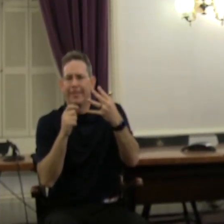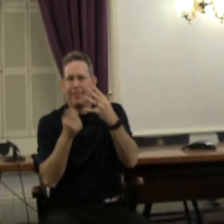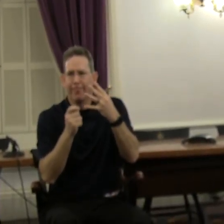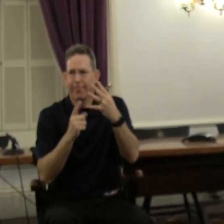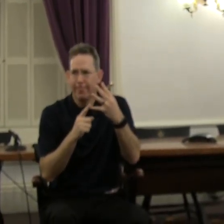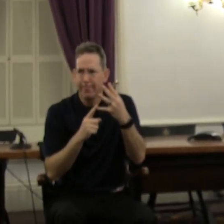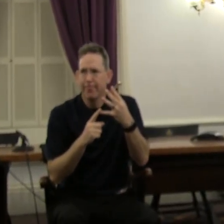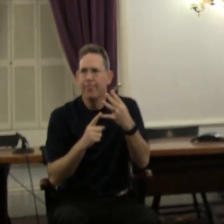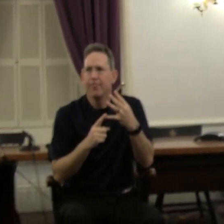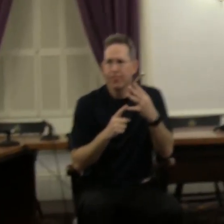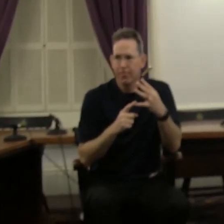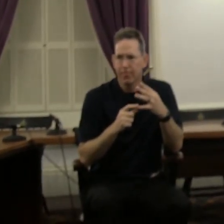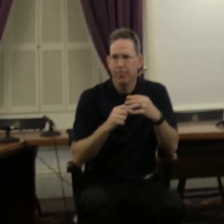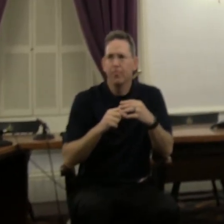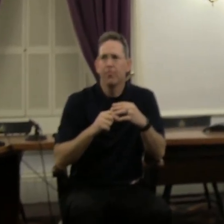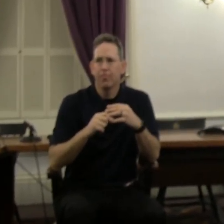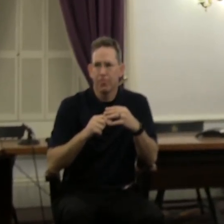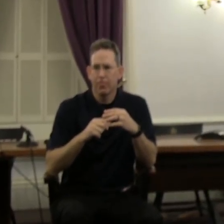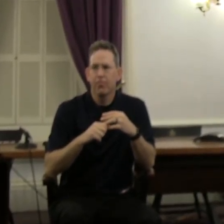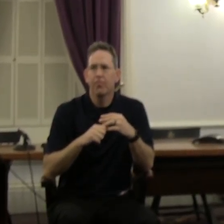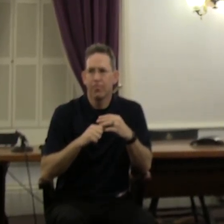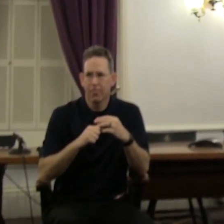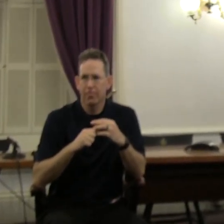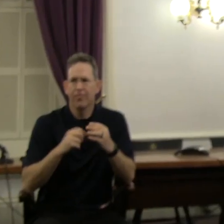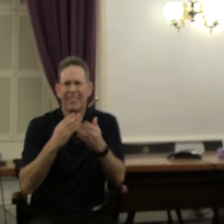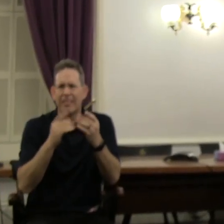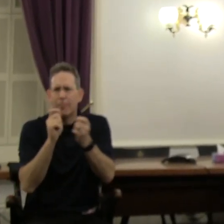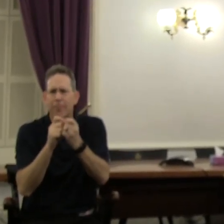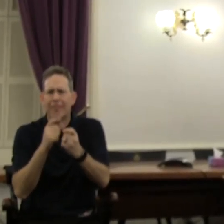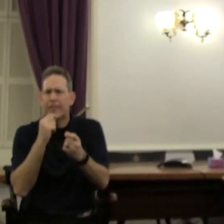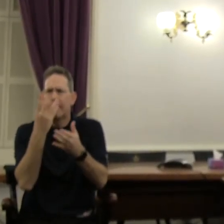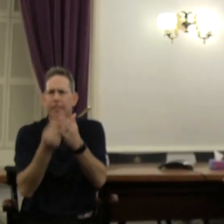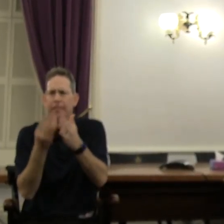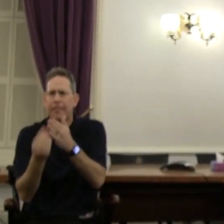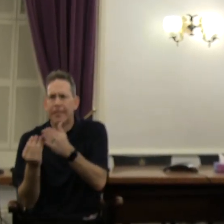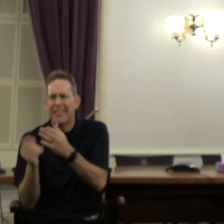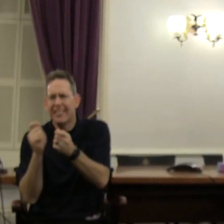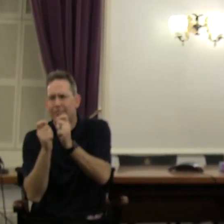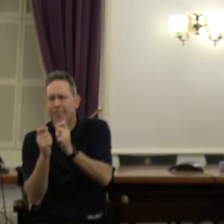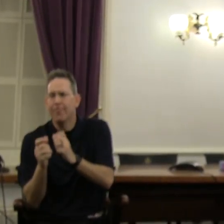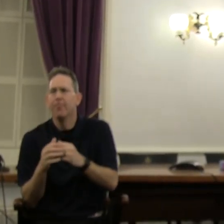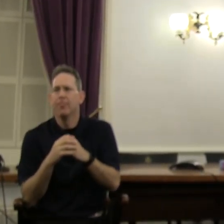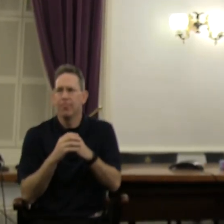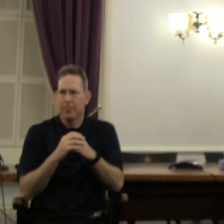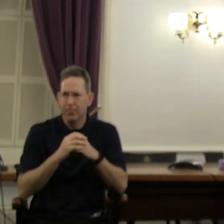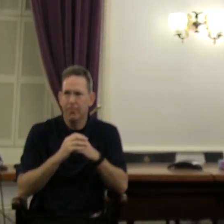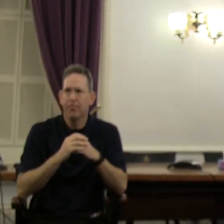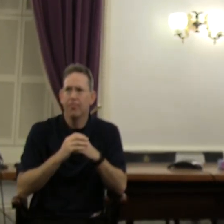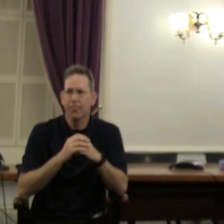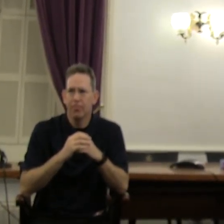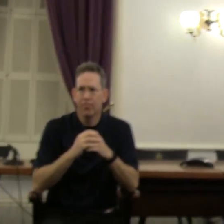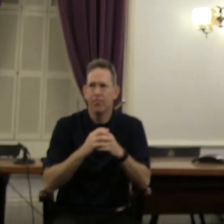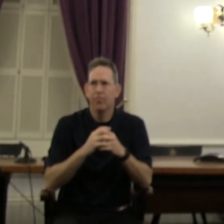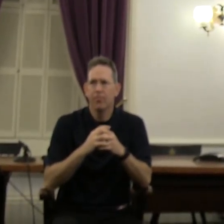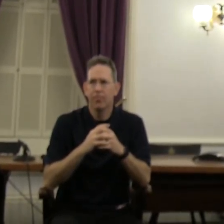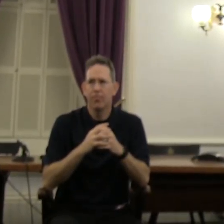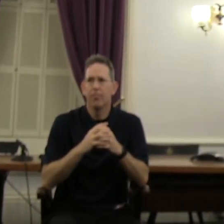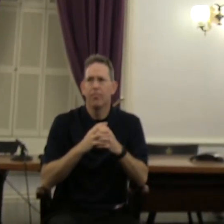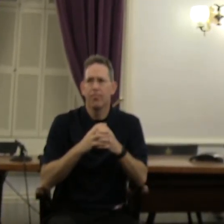changes possible. We will still need to rework a fourth potential work incentive enhancement that was at